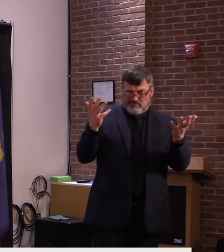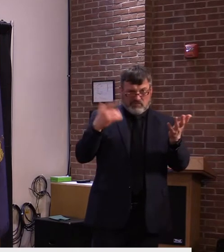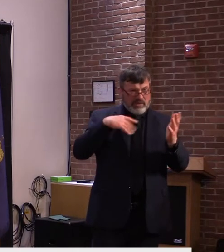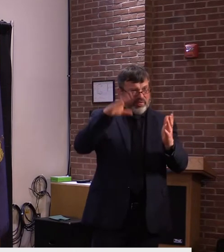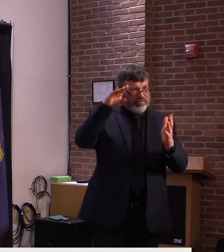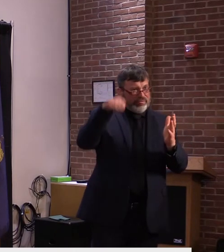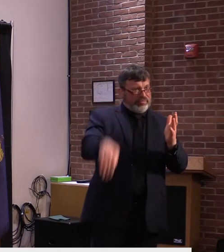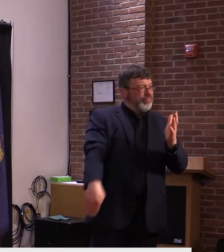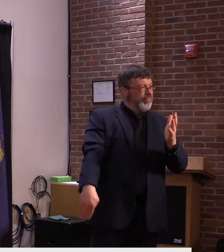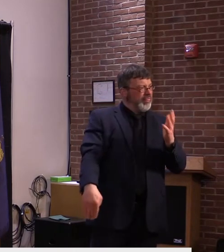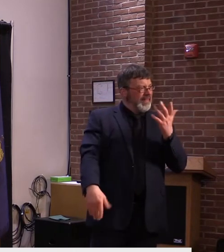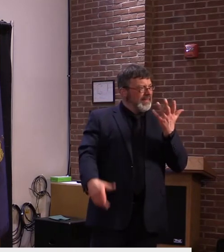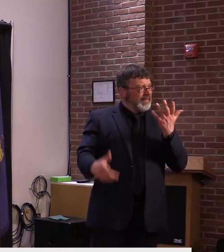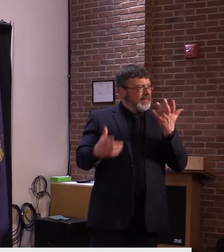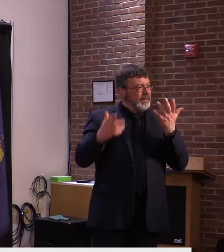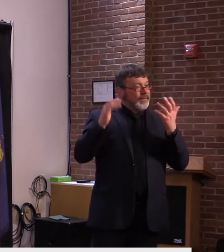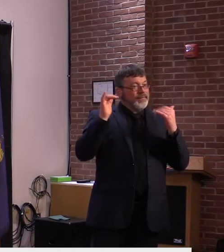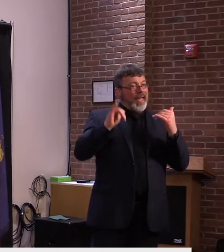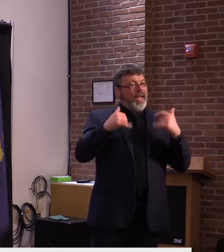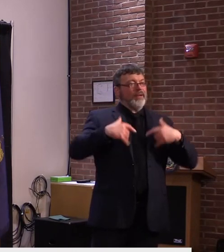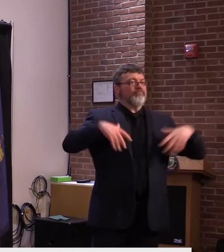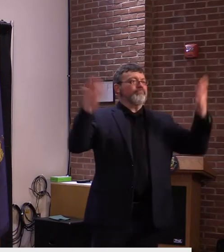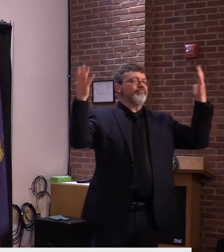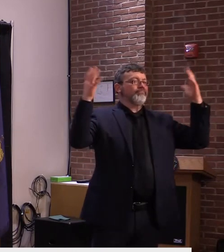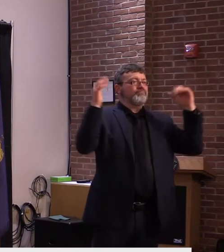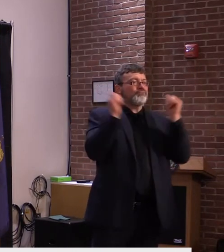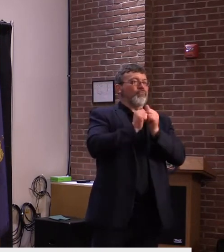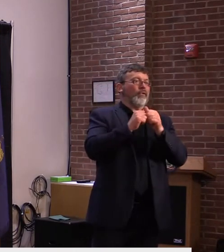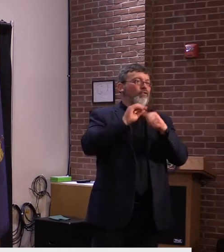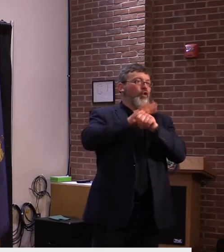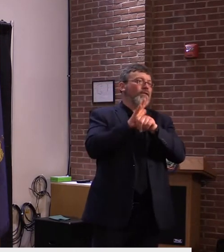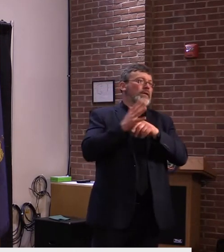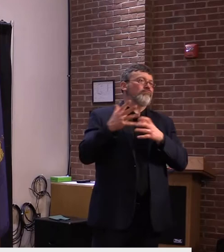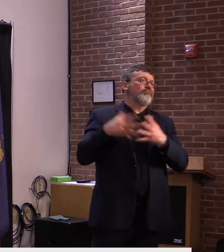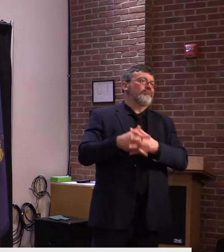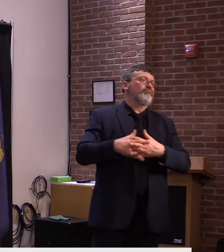with the virus phase? Can you talk a little bit about that?